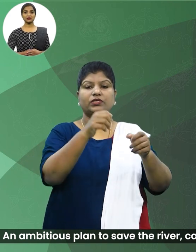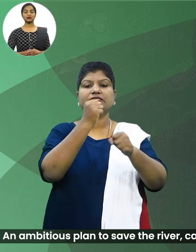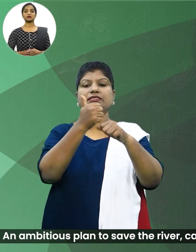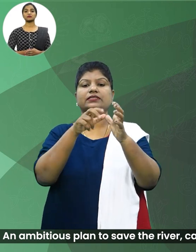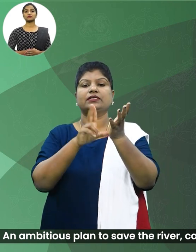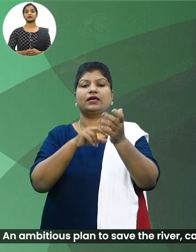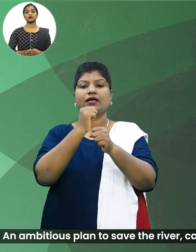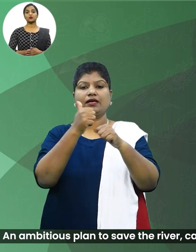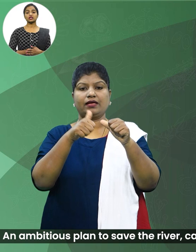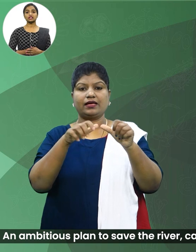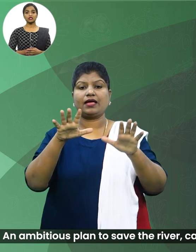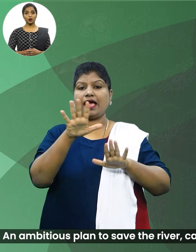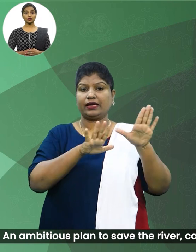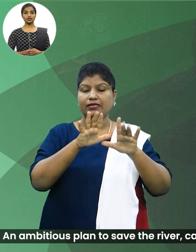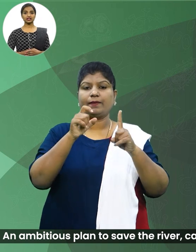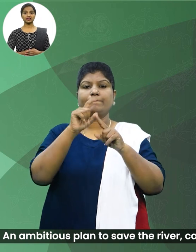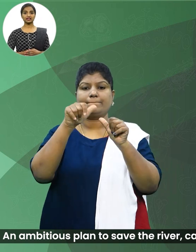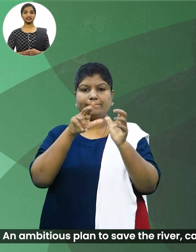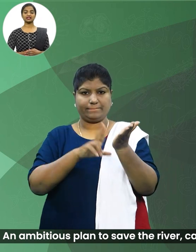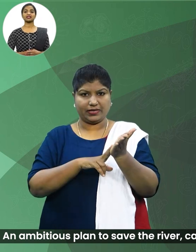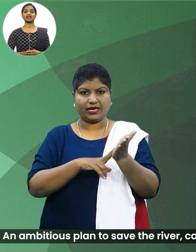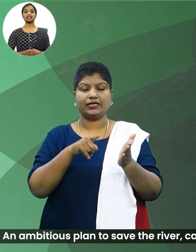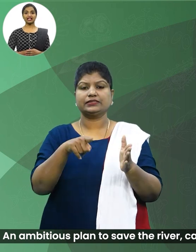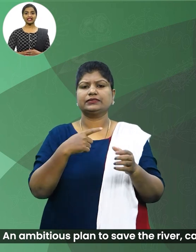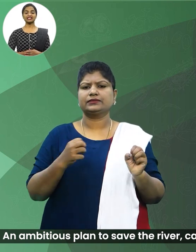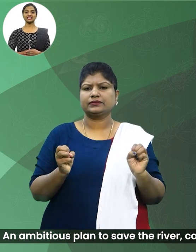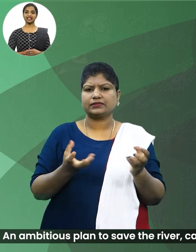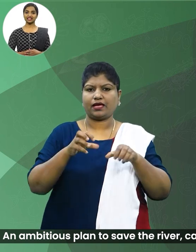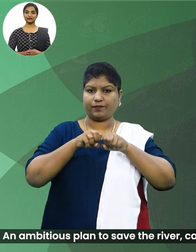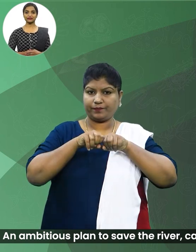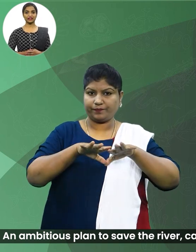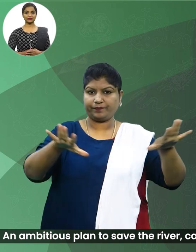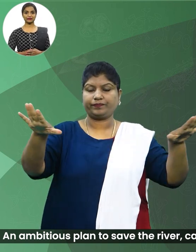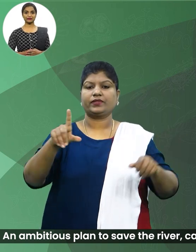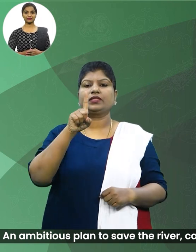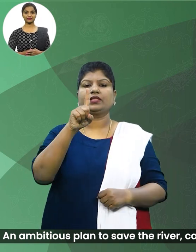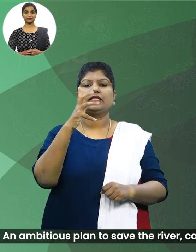was launched in 1985.